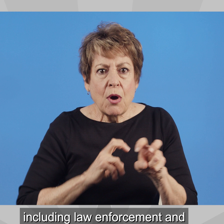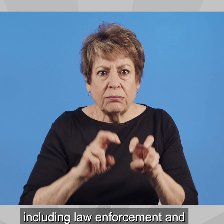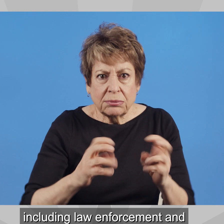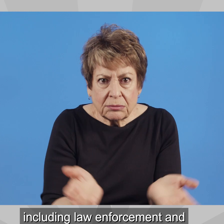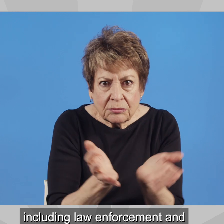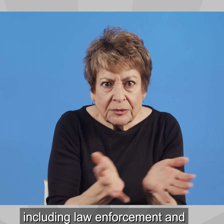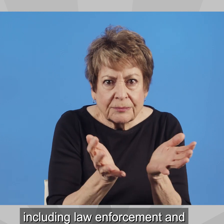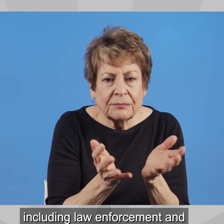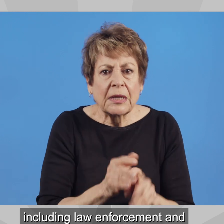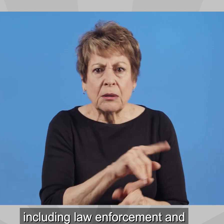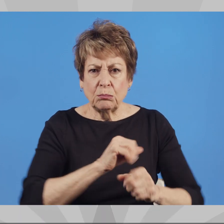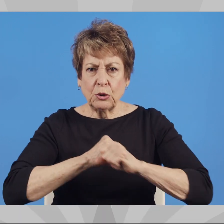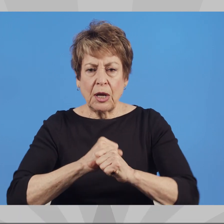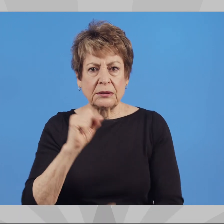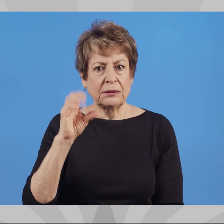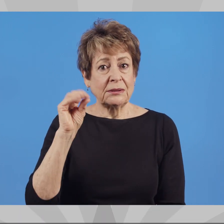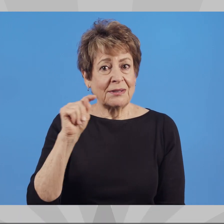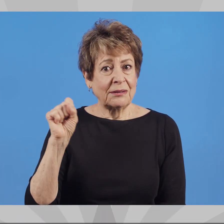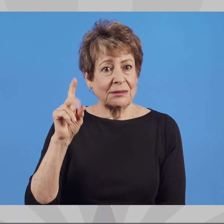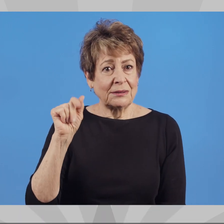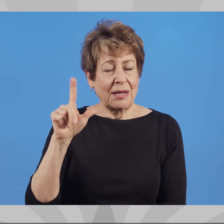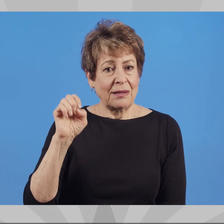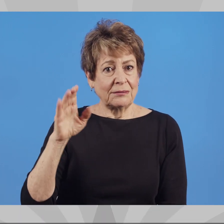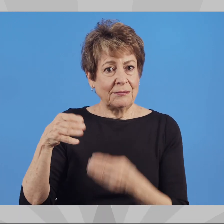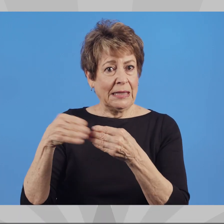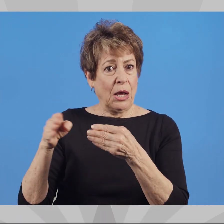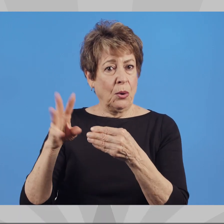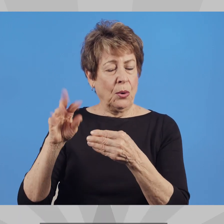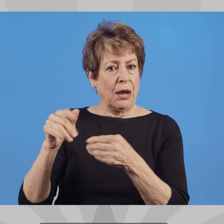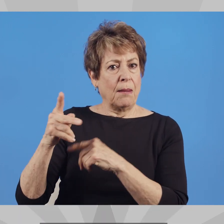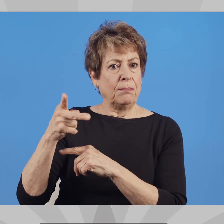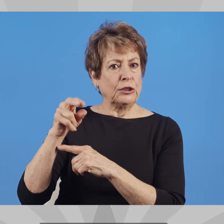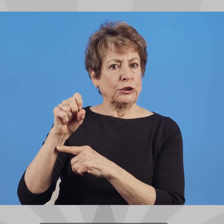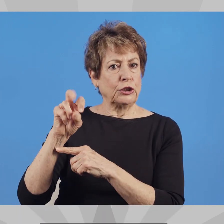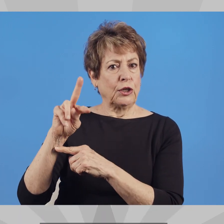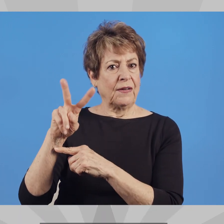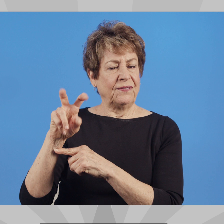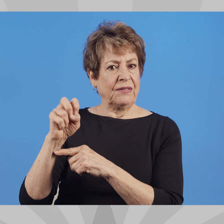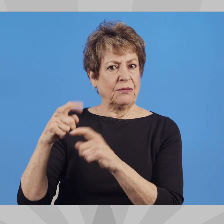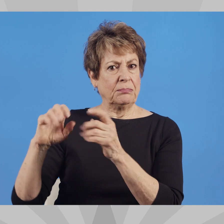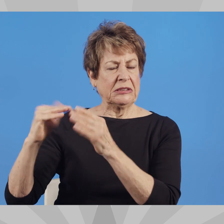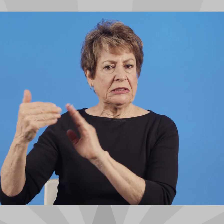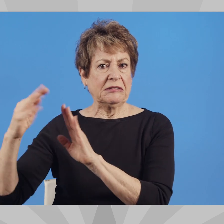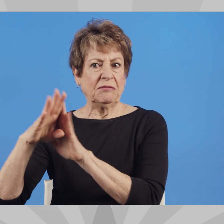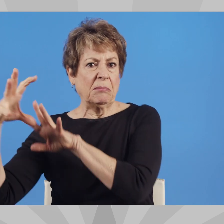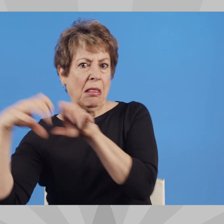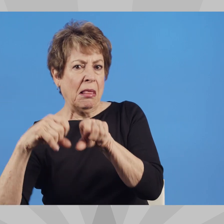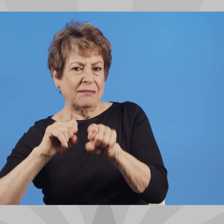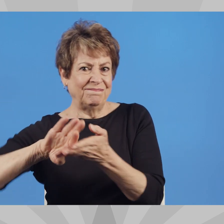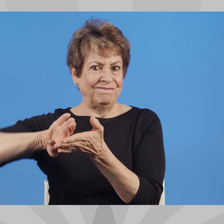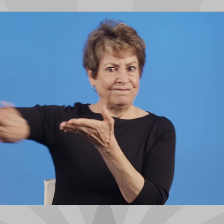foundation boards. He protected Scottsdale's Gateway Preserve from city development.